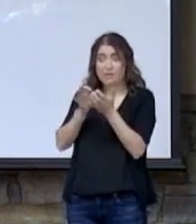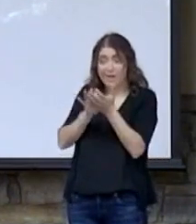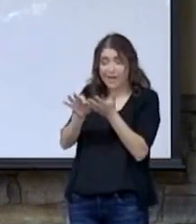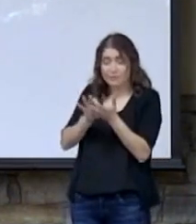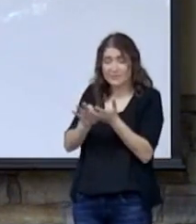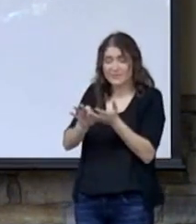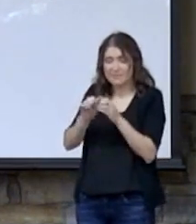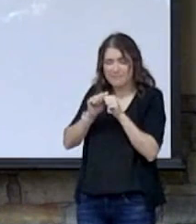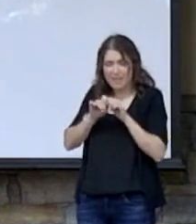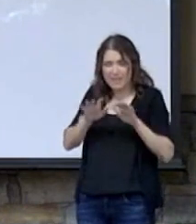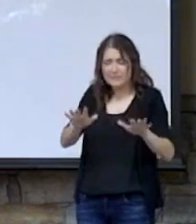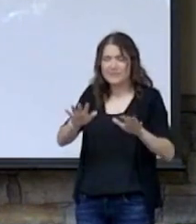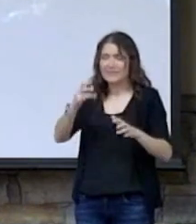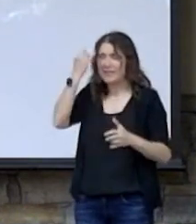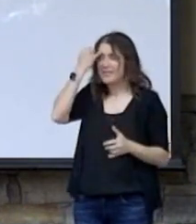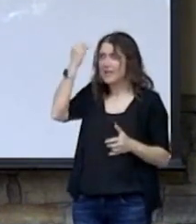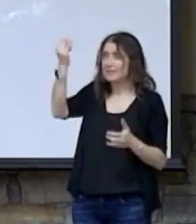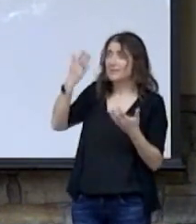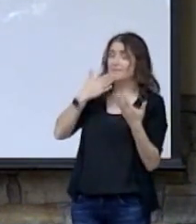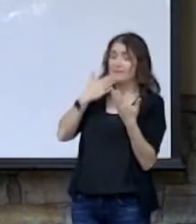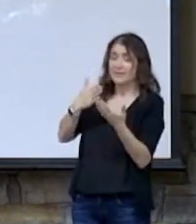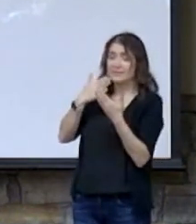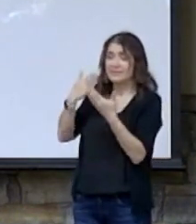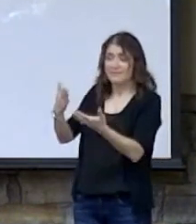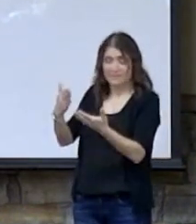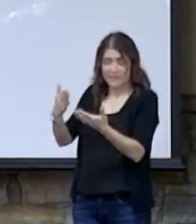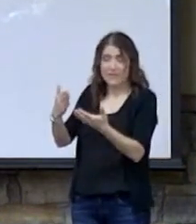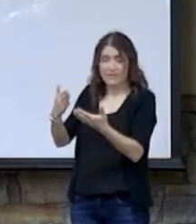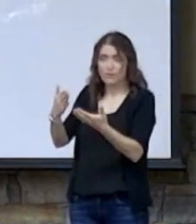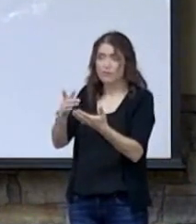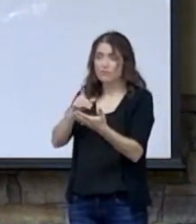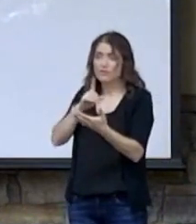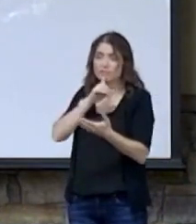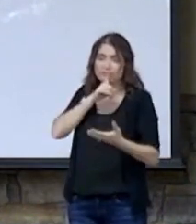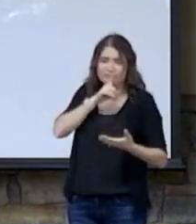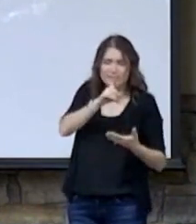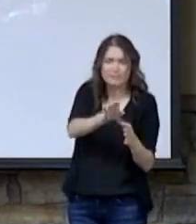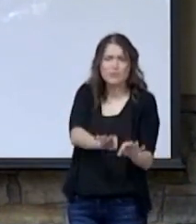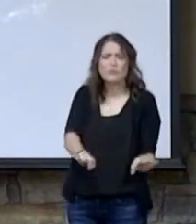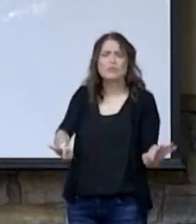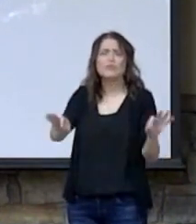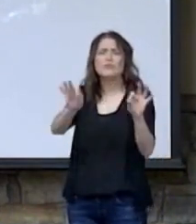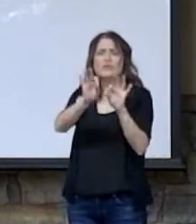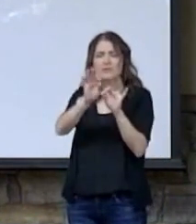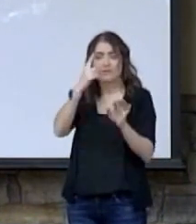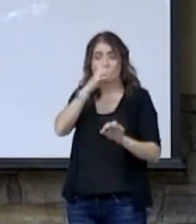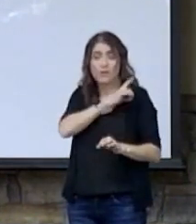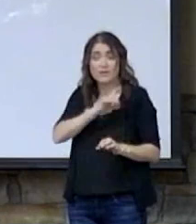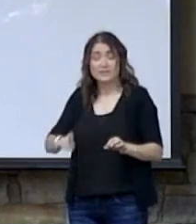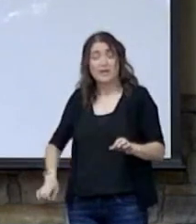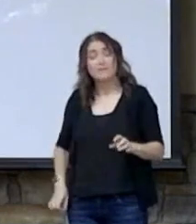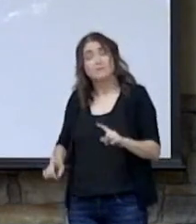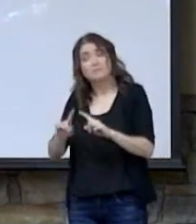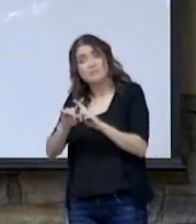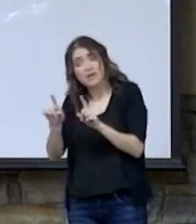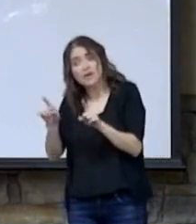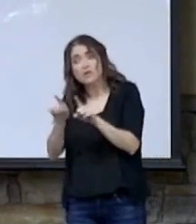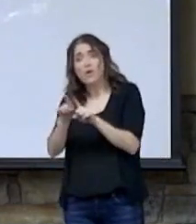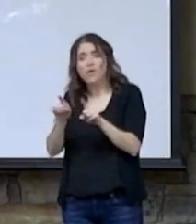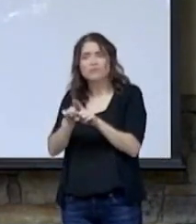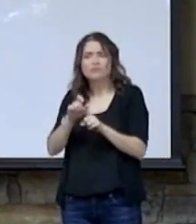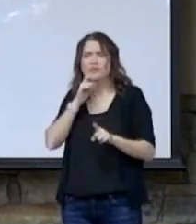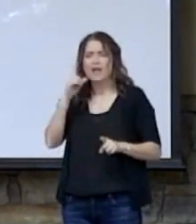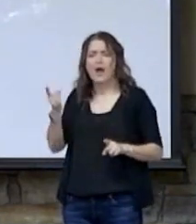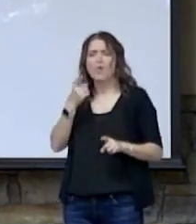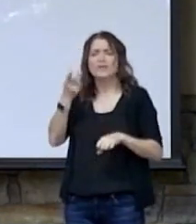blessings and how the idea of thanksgiving was something that was vitally important to David, but also maybe something that didn't always